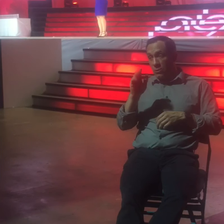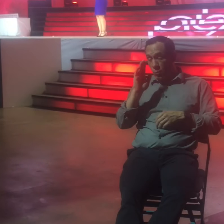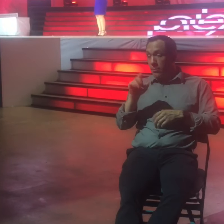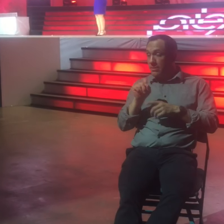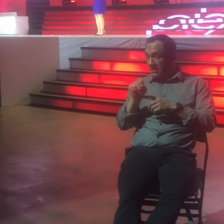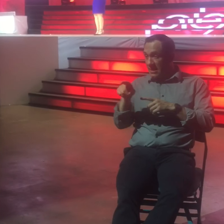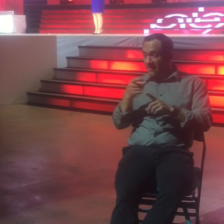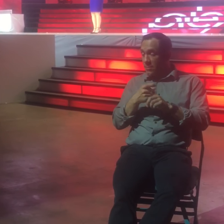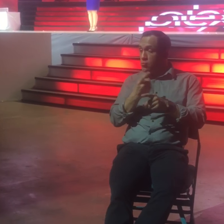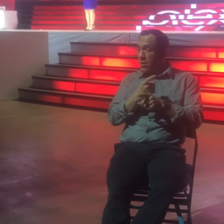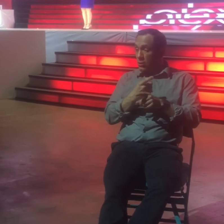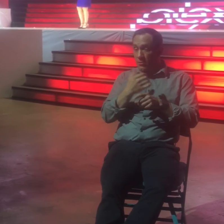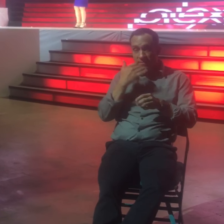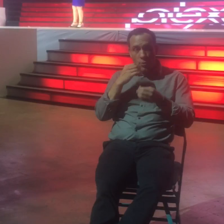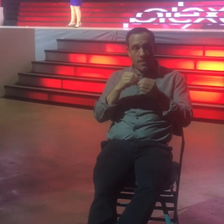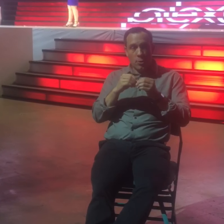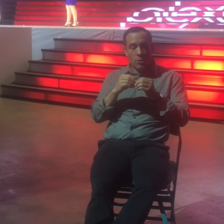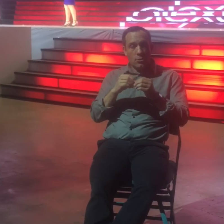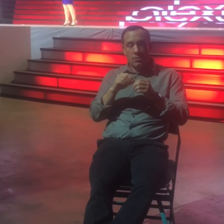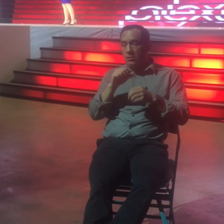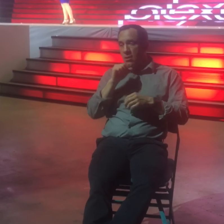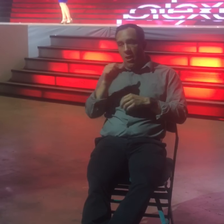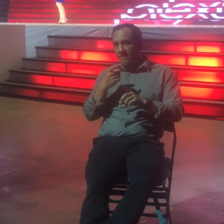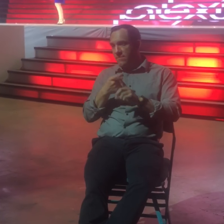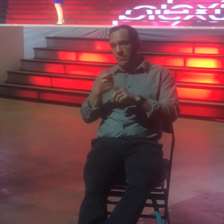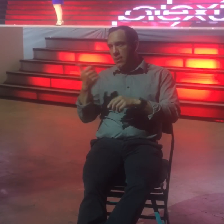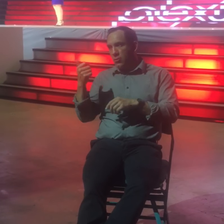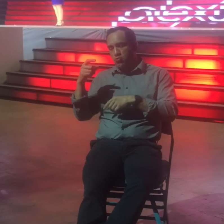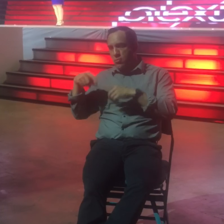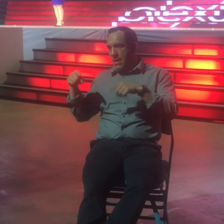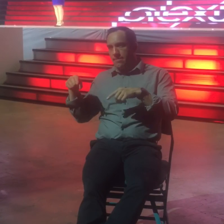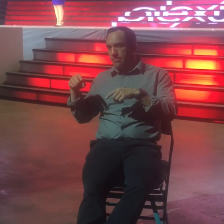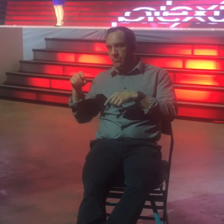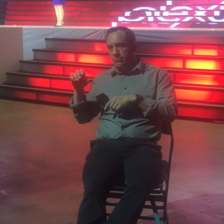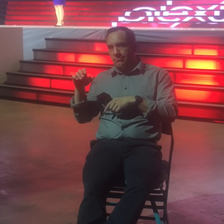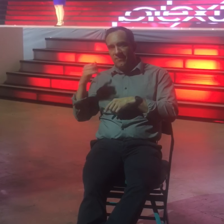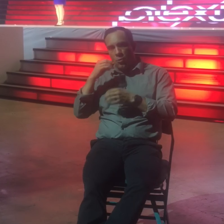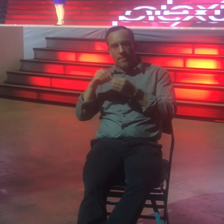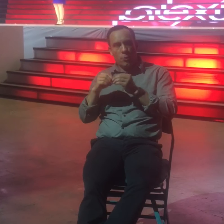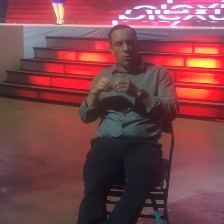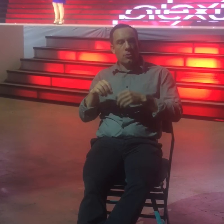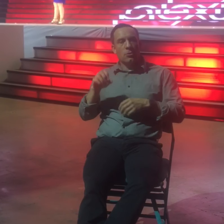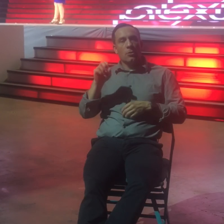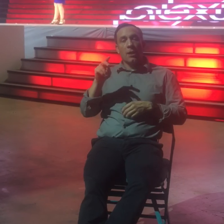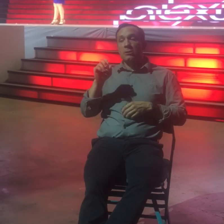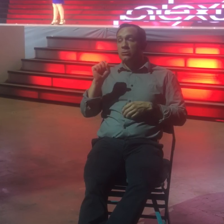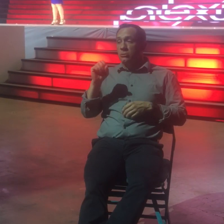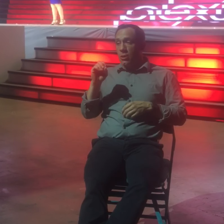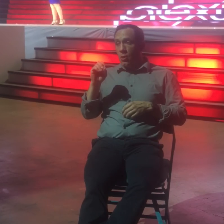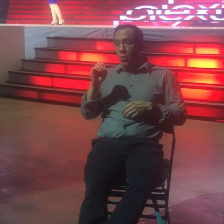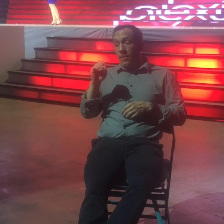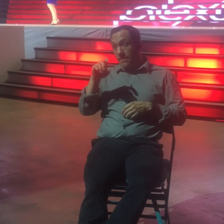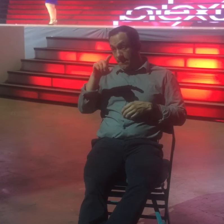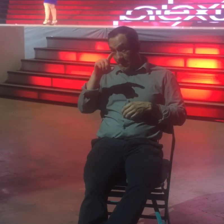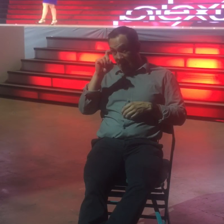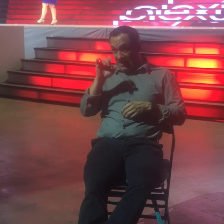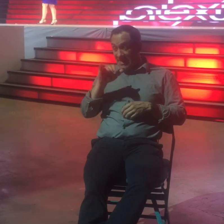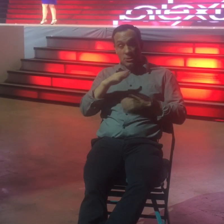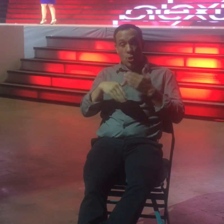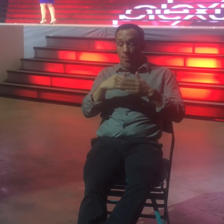number, not a funky code. Because all of the services that LEXI offers and provides, there is a small charge for the